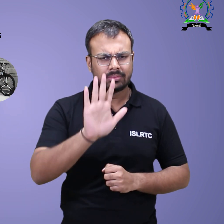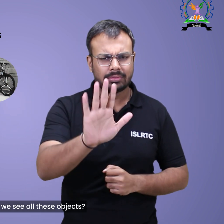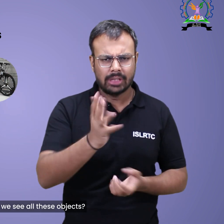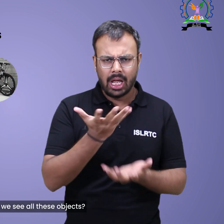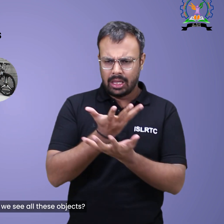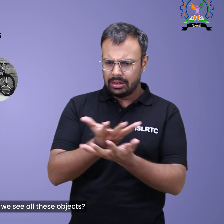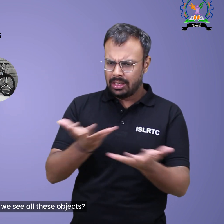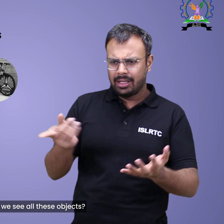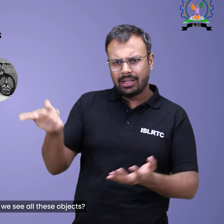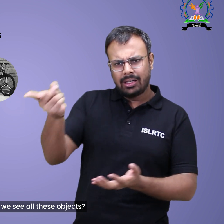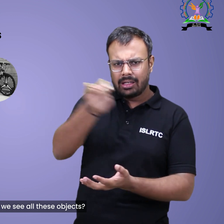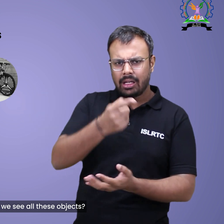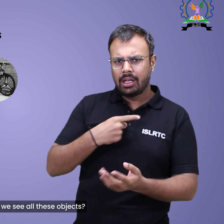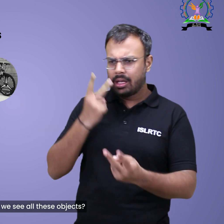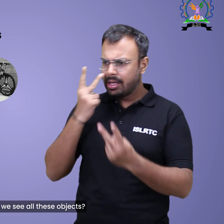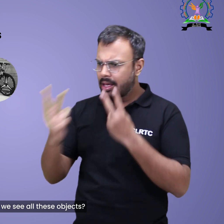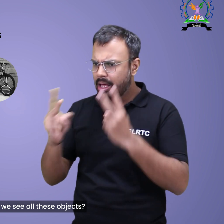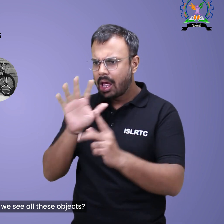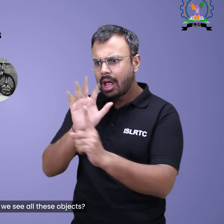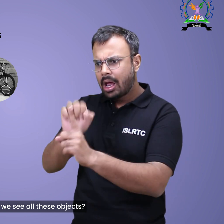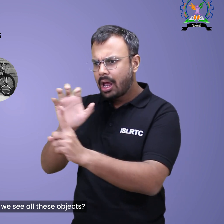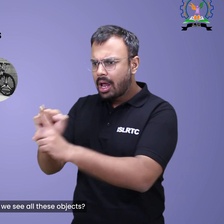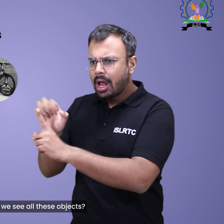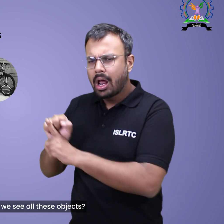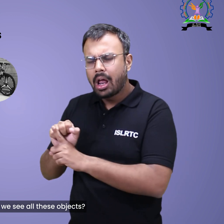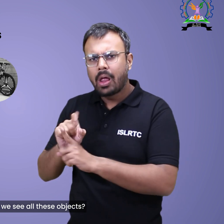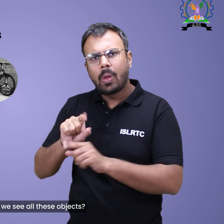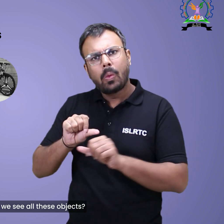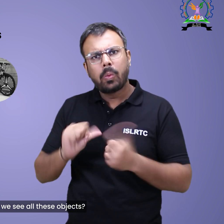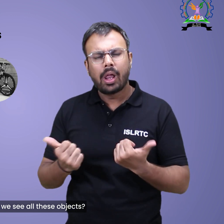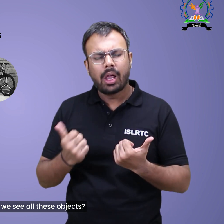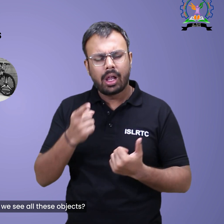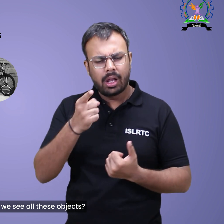How do you think we see all these objects?